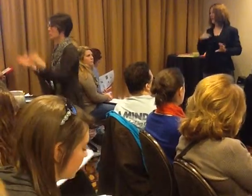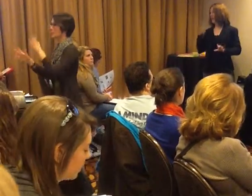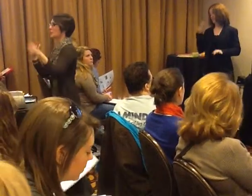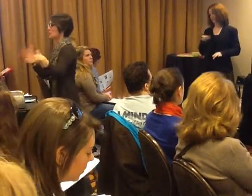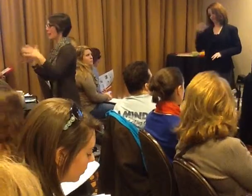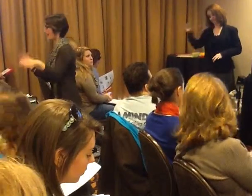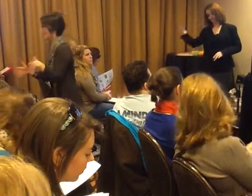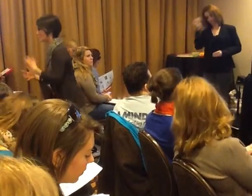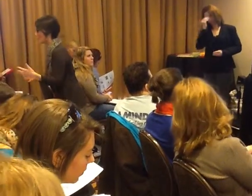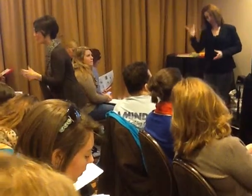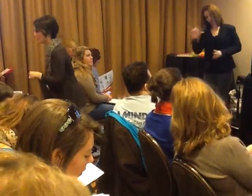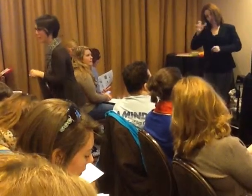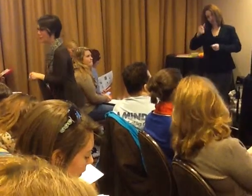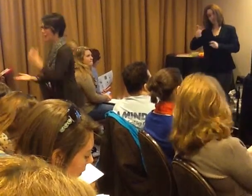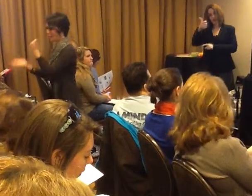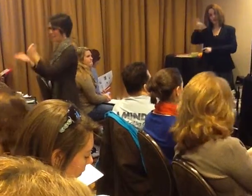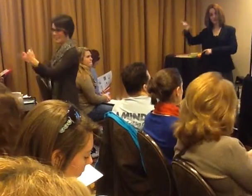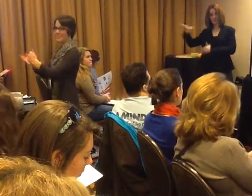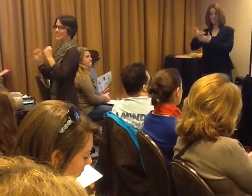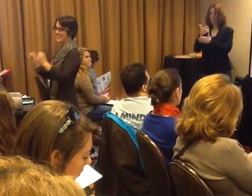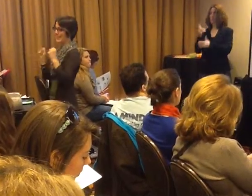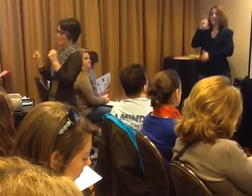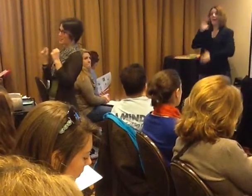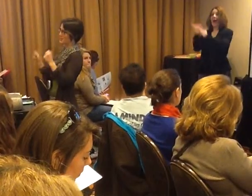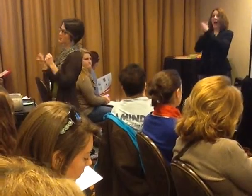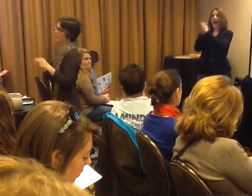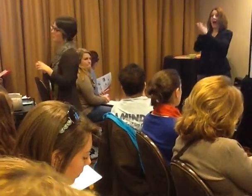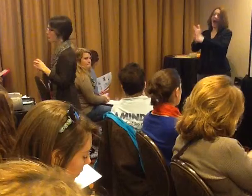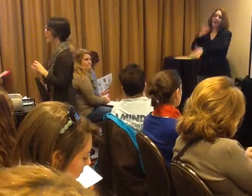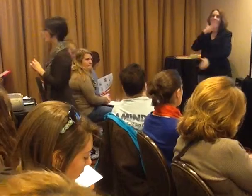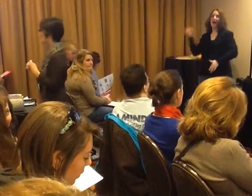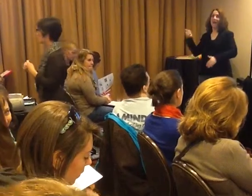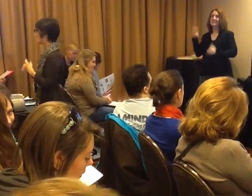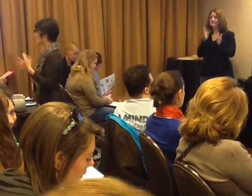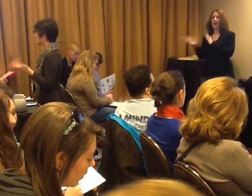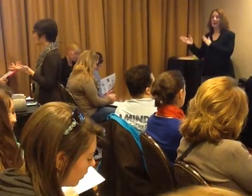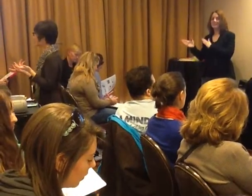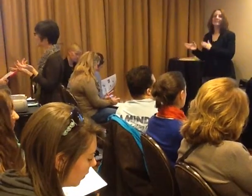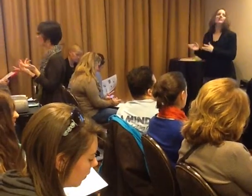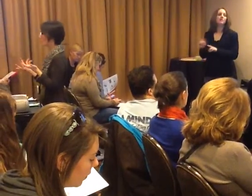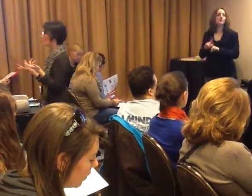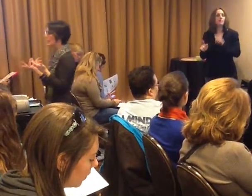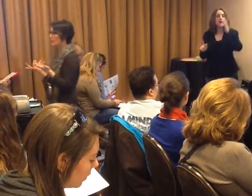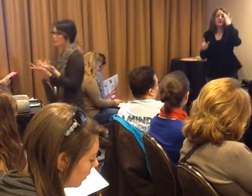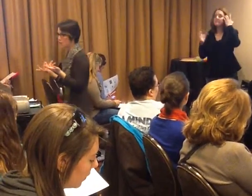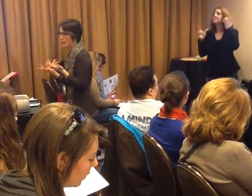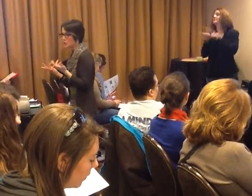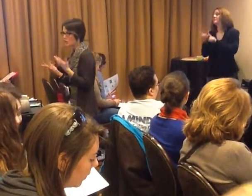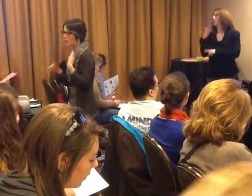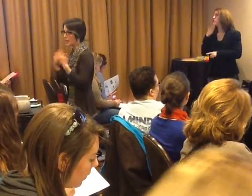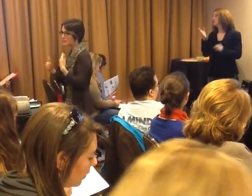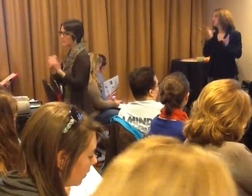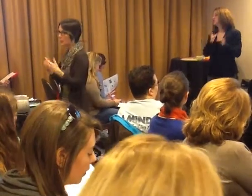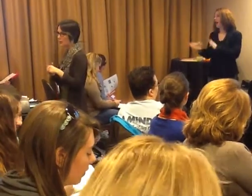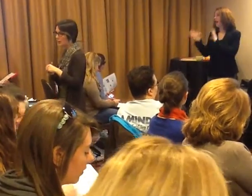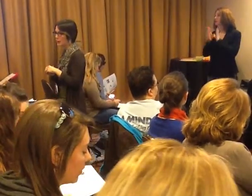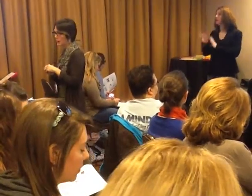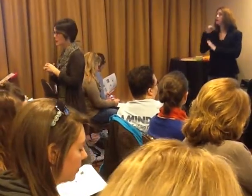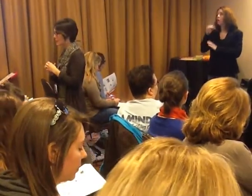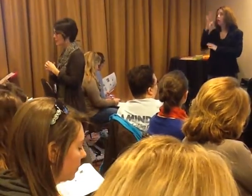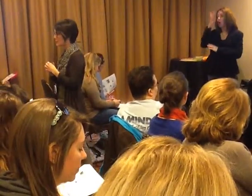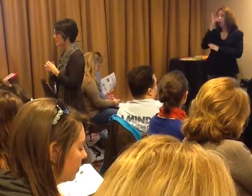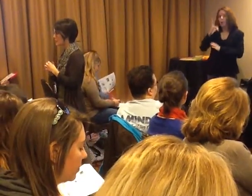to you. Try it out yourself before you decide it's the strategy for all of your students. But it seemed like a really neat strategy for kind of some